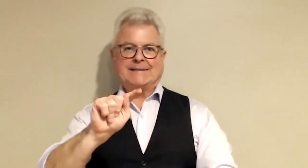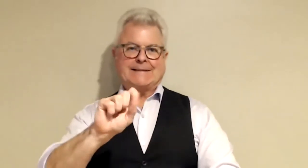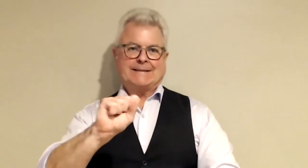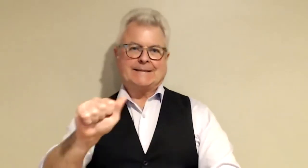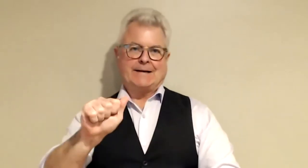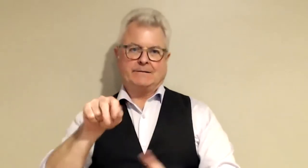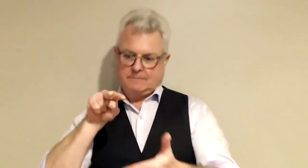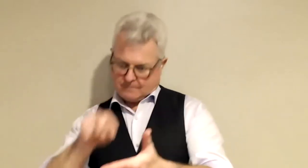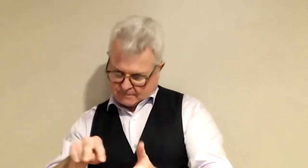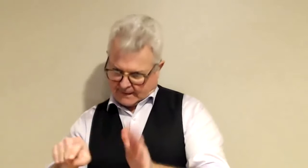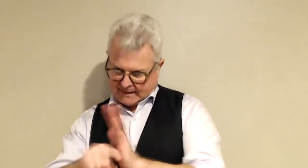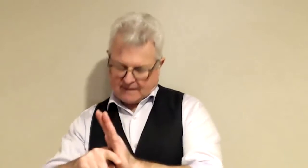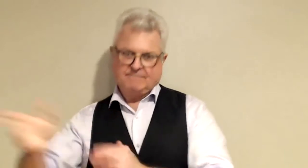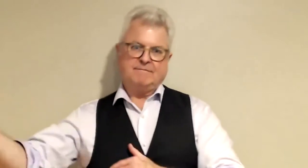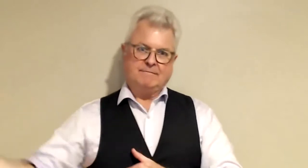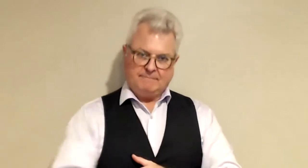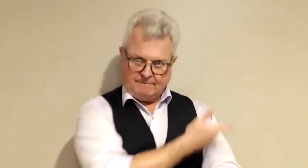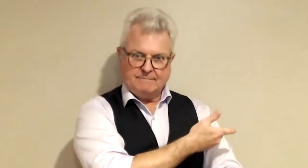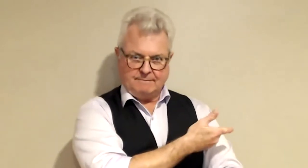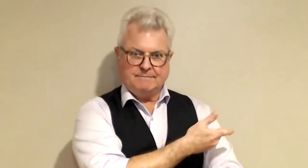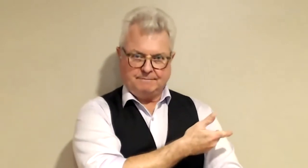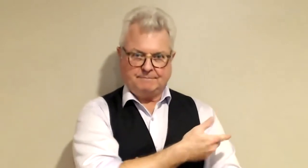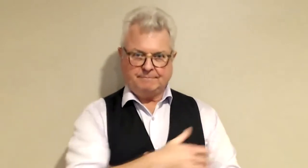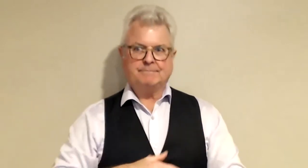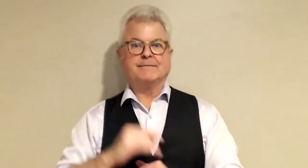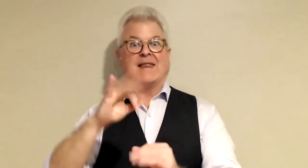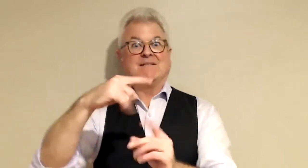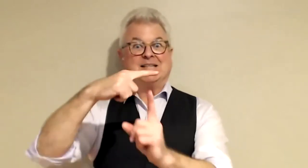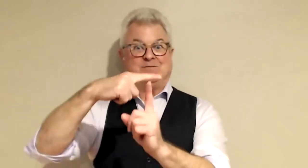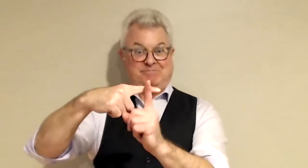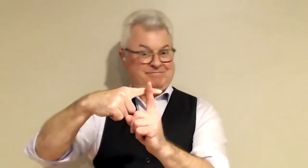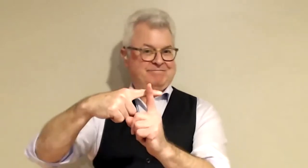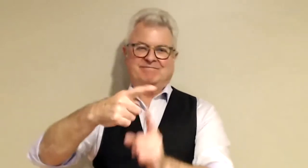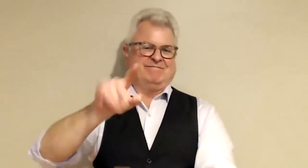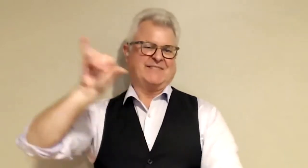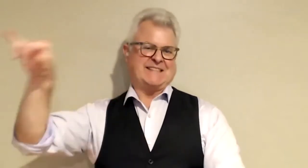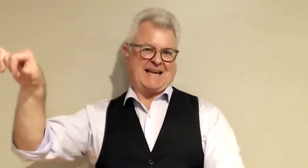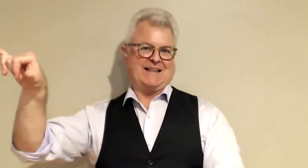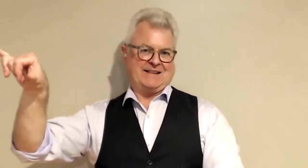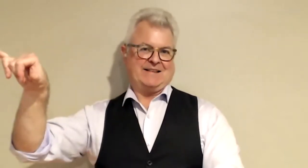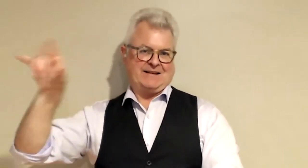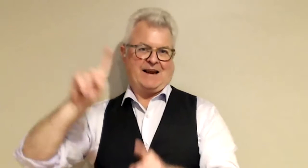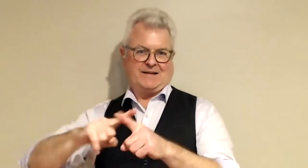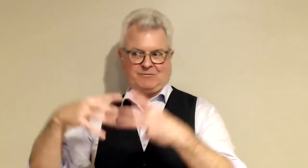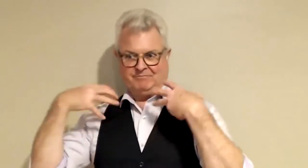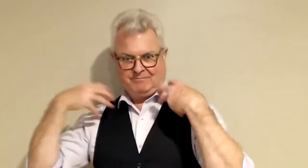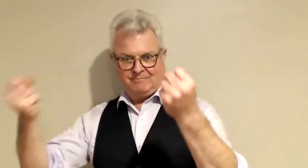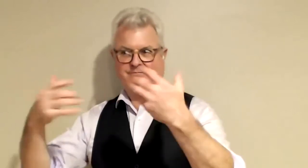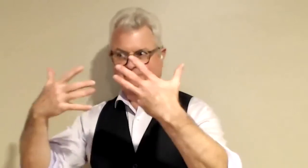entry that you're, for example, TSA or whatever, before they're allowed for you to go into the country, that you are negative. If you